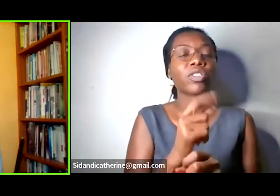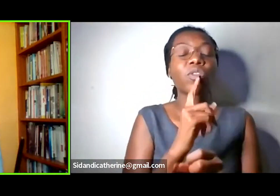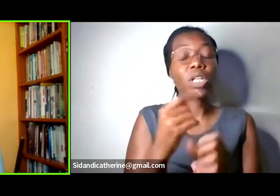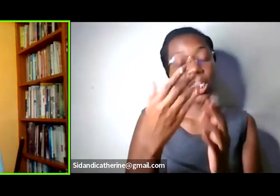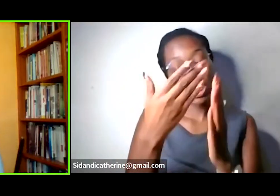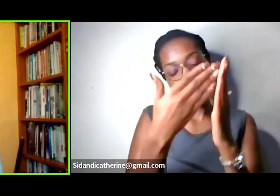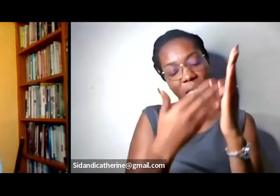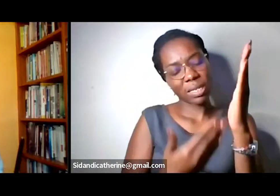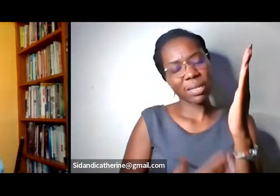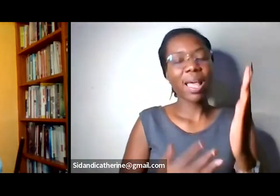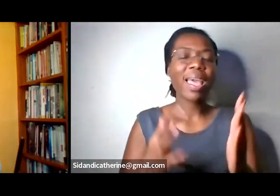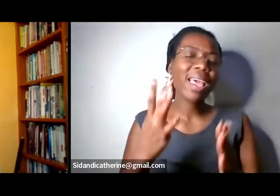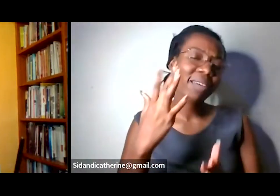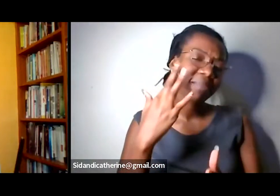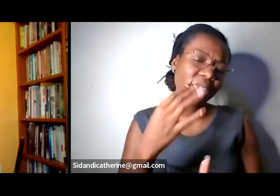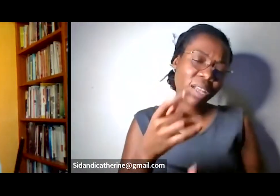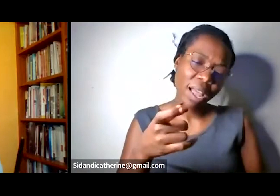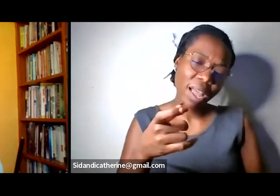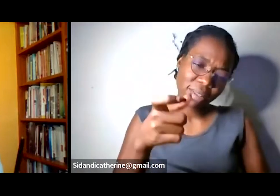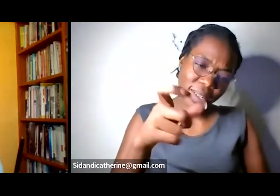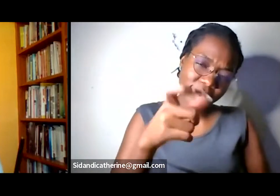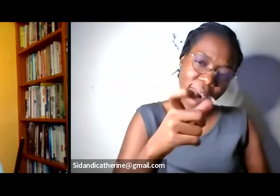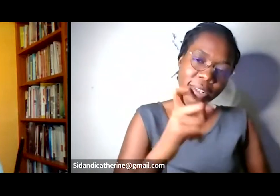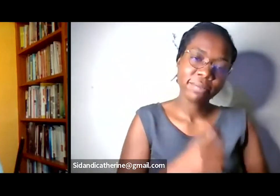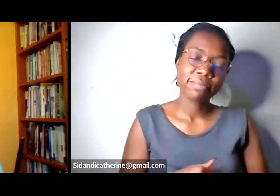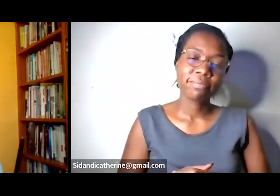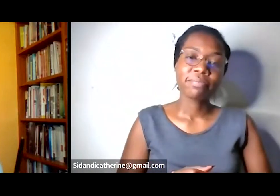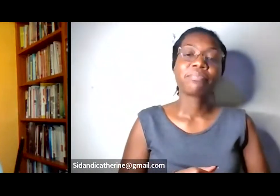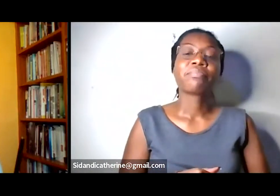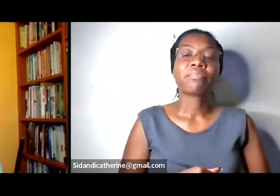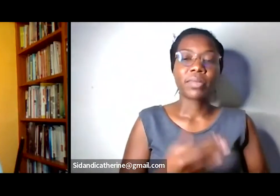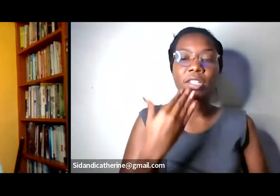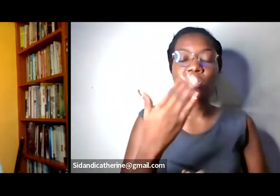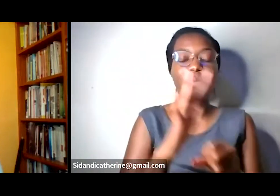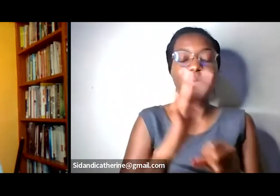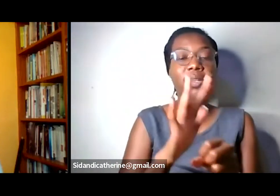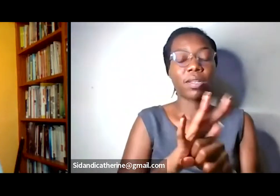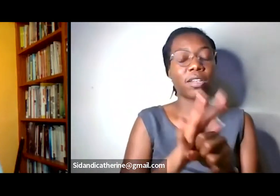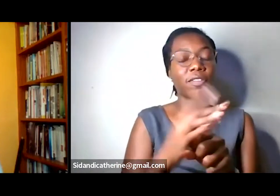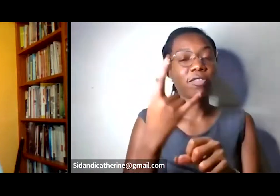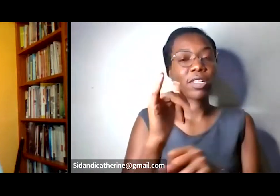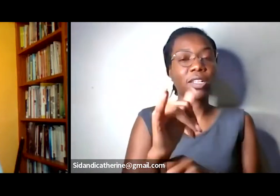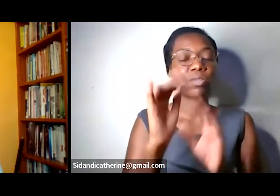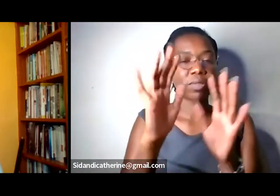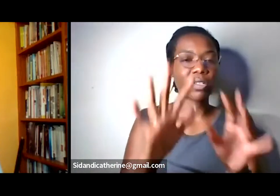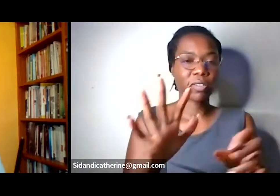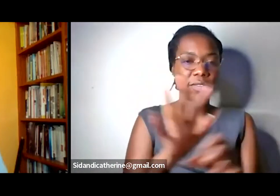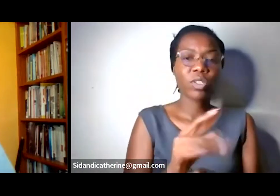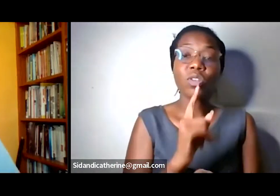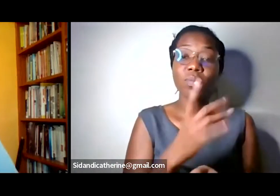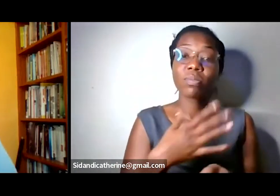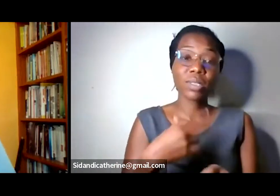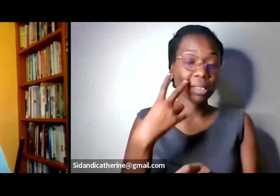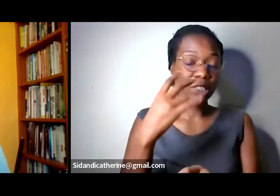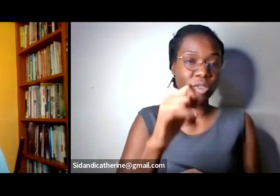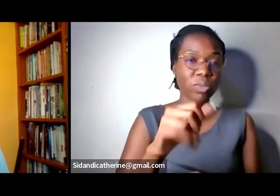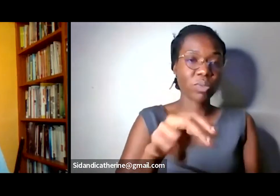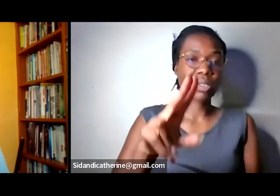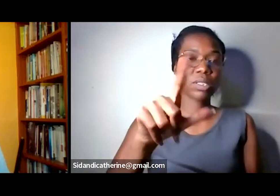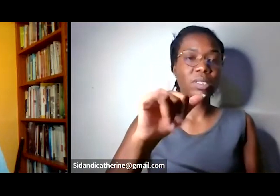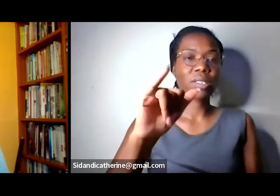past clients. It's gathering all that information and putting it on a database. The other way I get my list